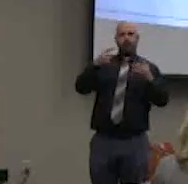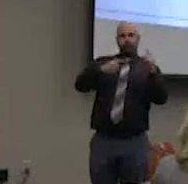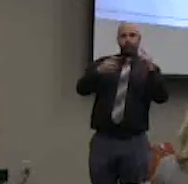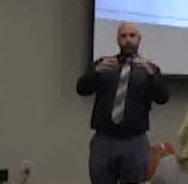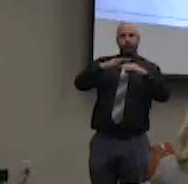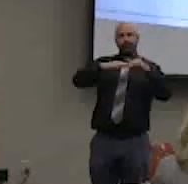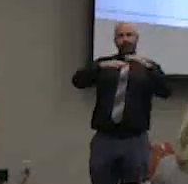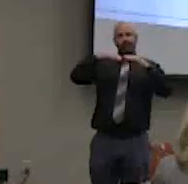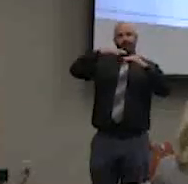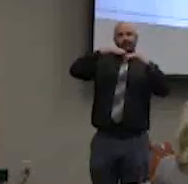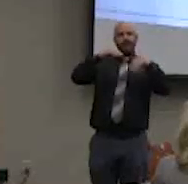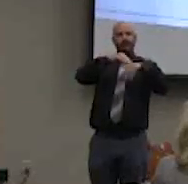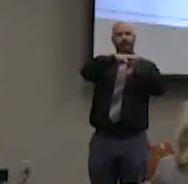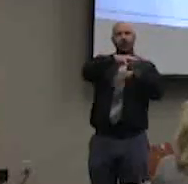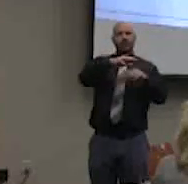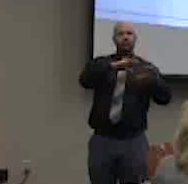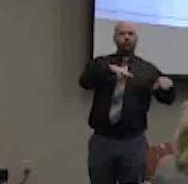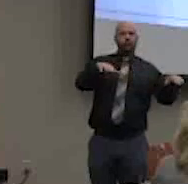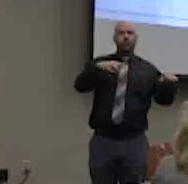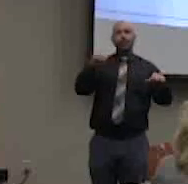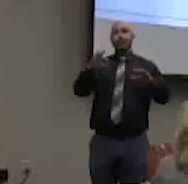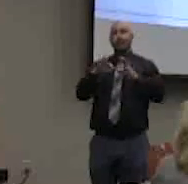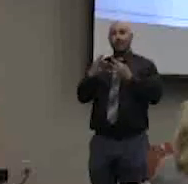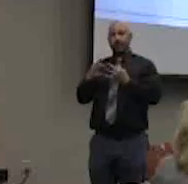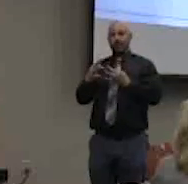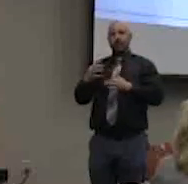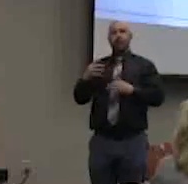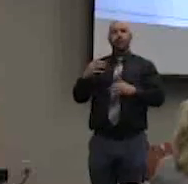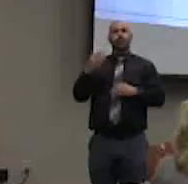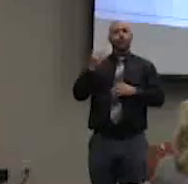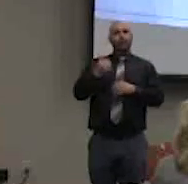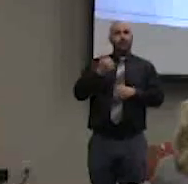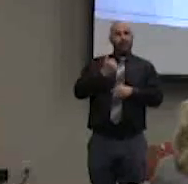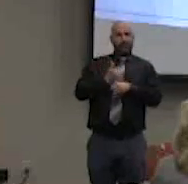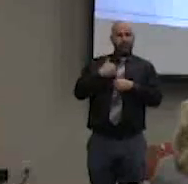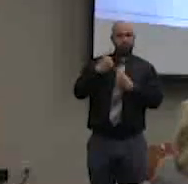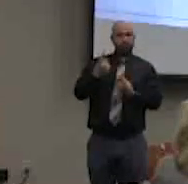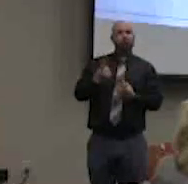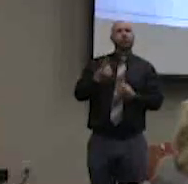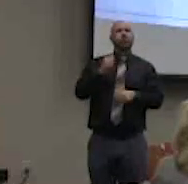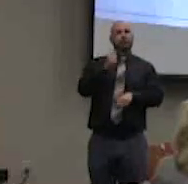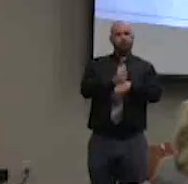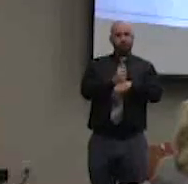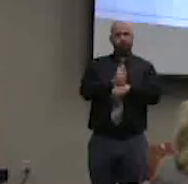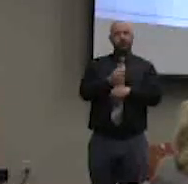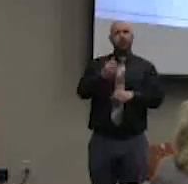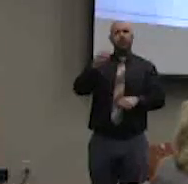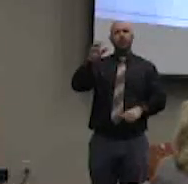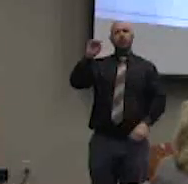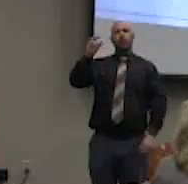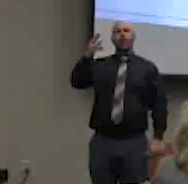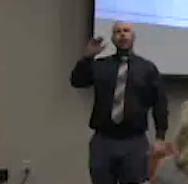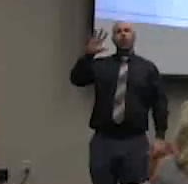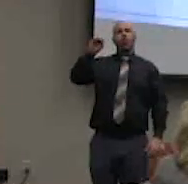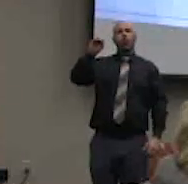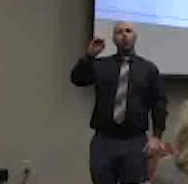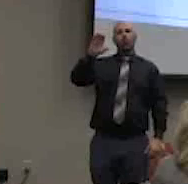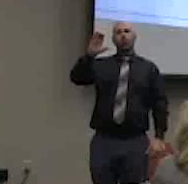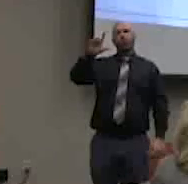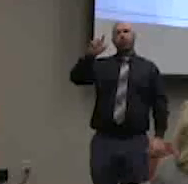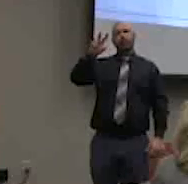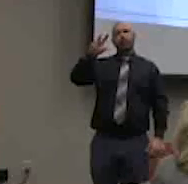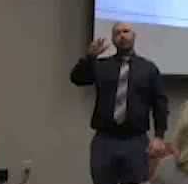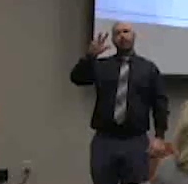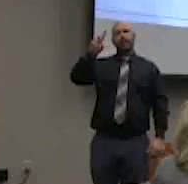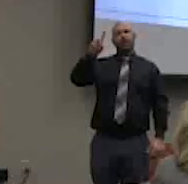15th year, and we're headquartered in Cleveland, Ohio, but we also have offices in Phoenix, Washington, D.C., and Columbus,